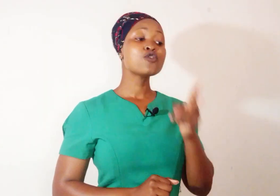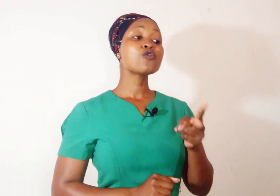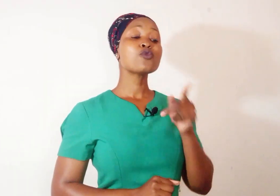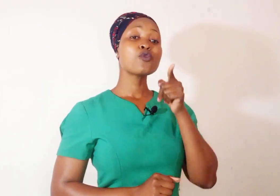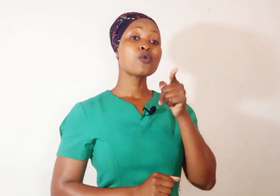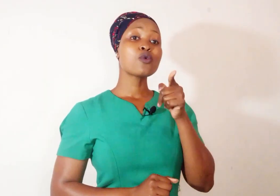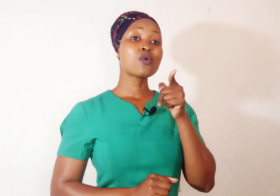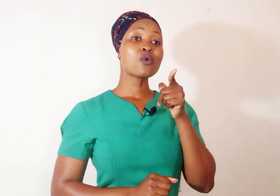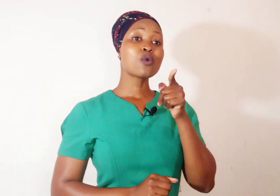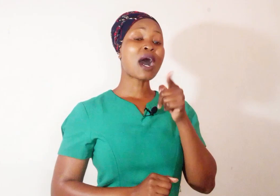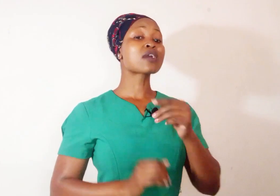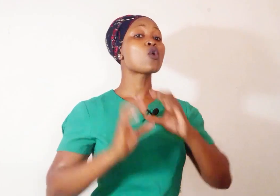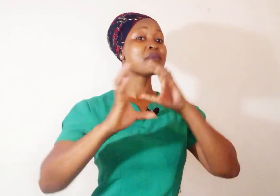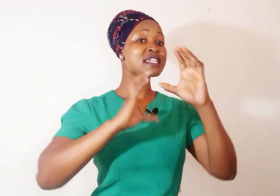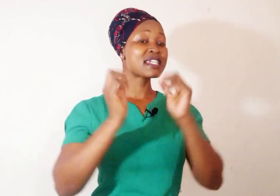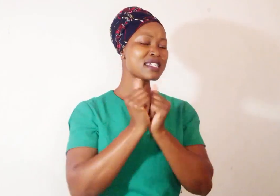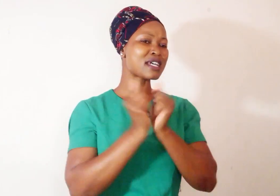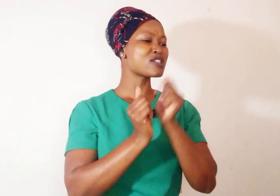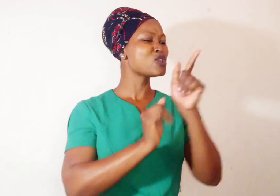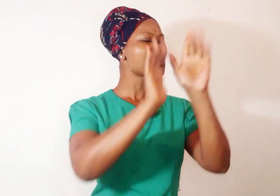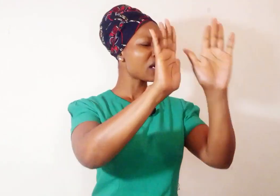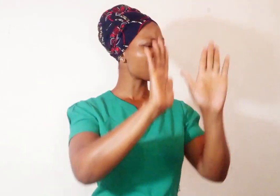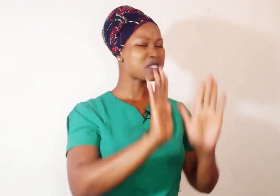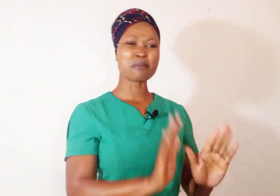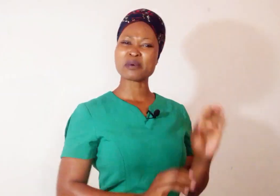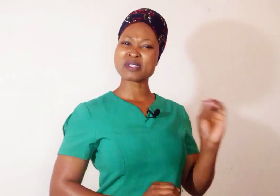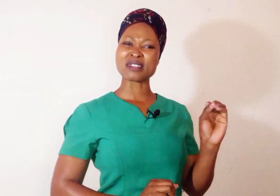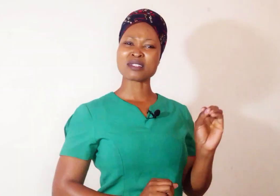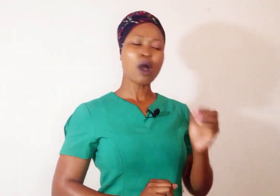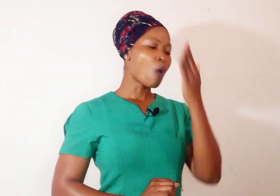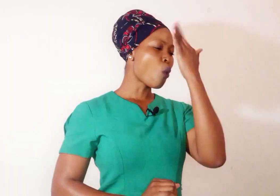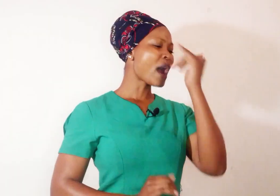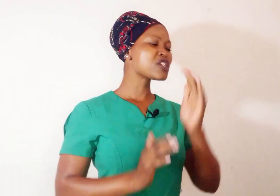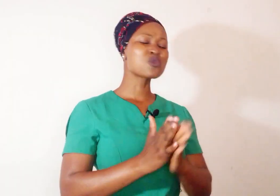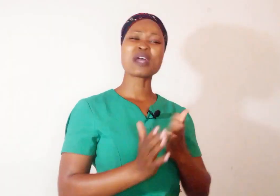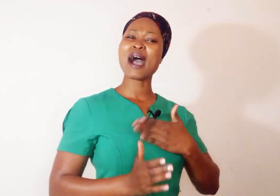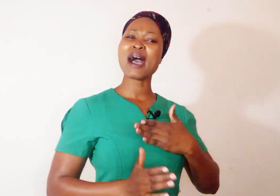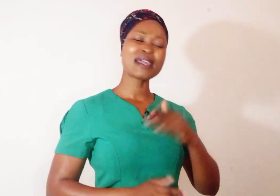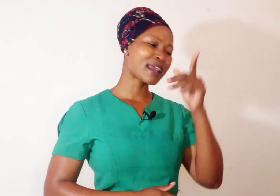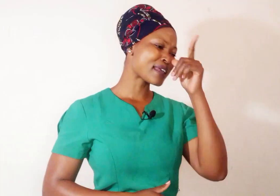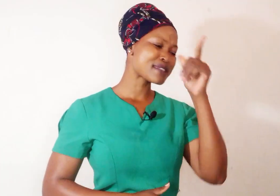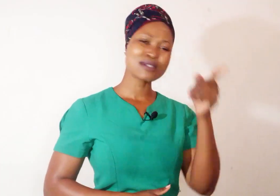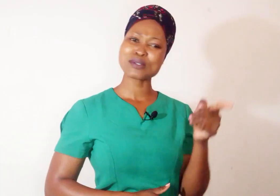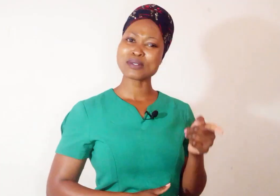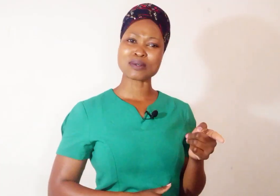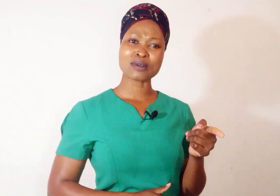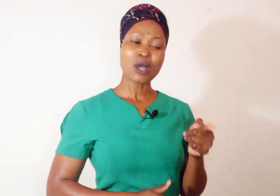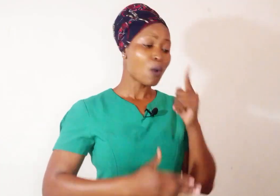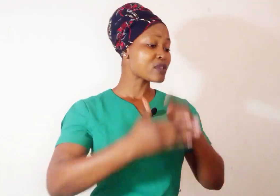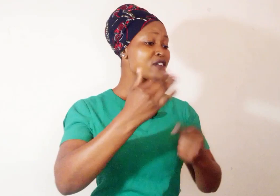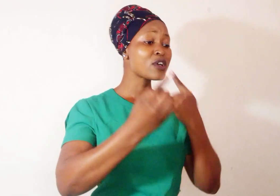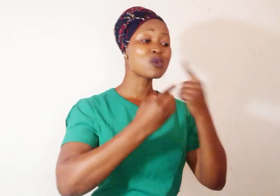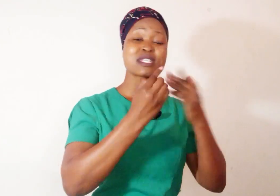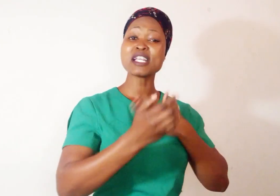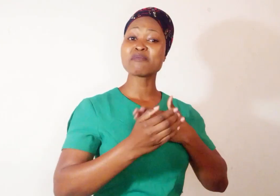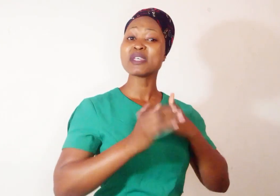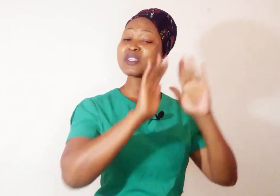you are communicating that you are not important. Why should I listen to you? Whatever you are telling me is